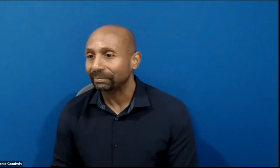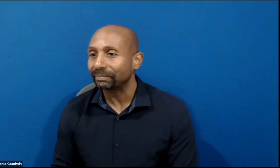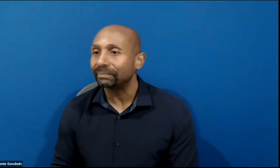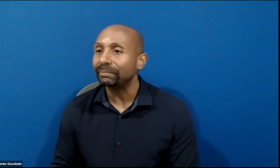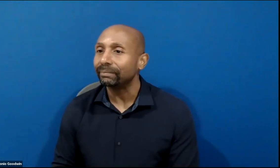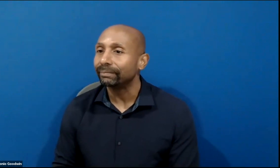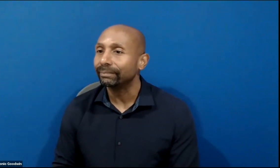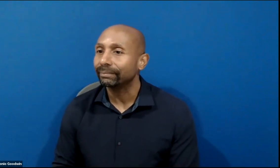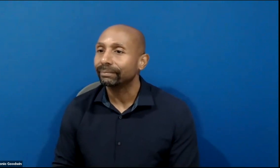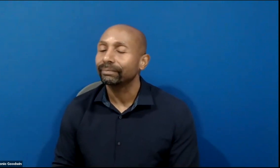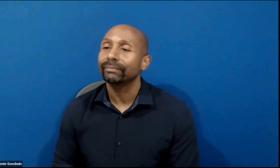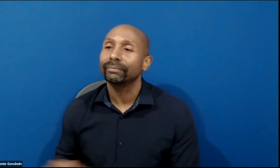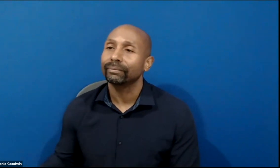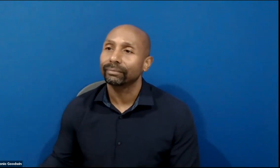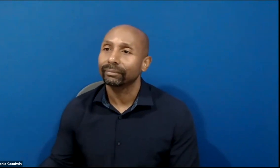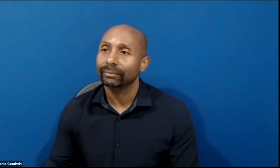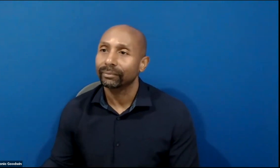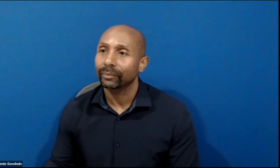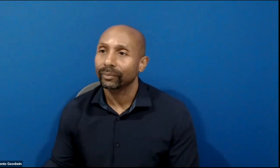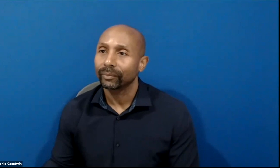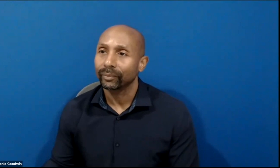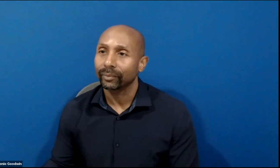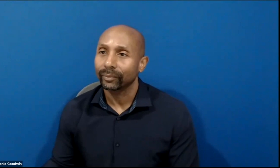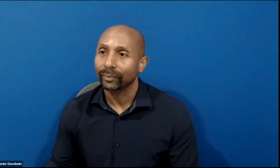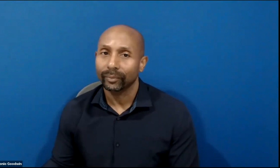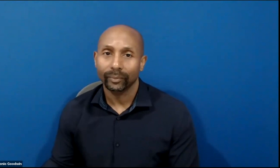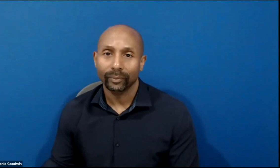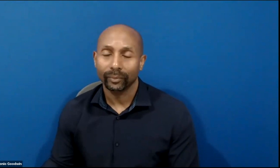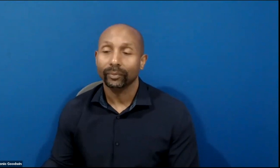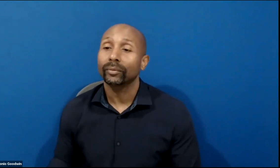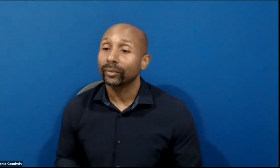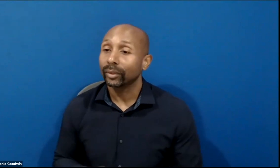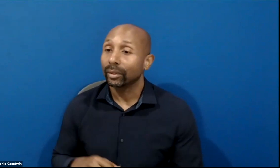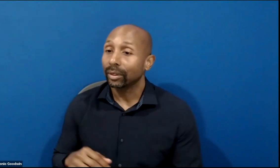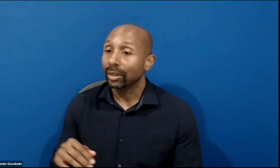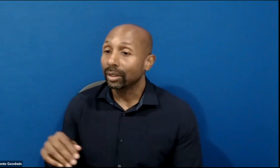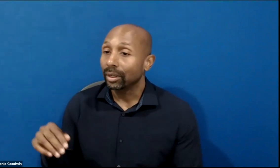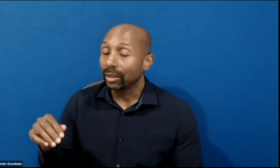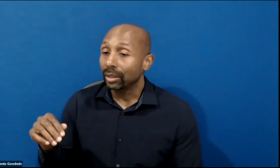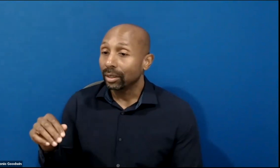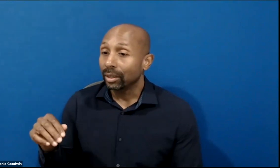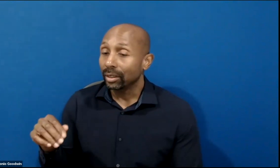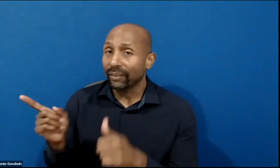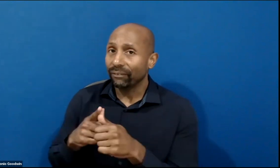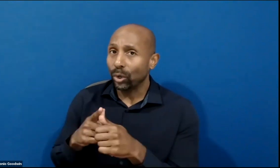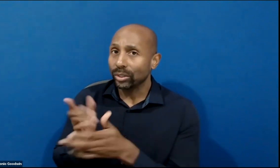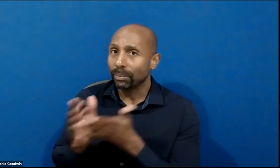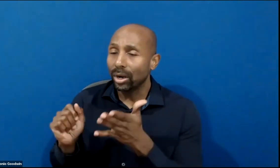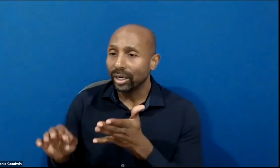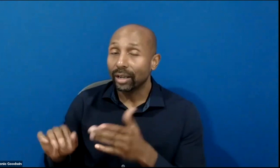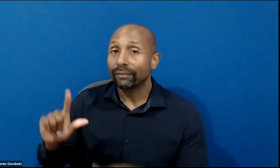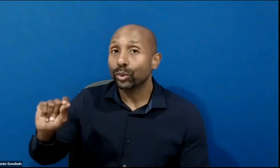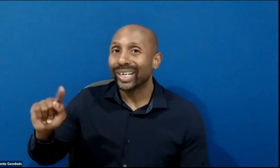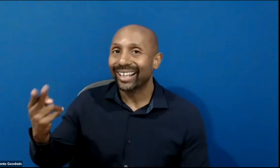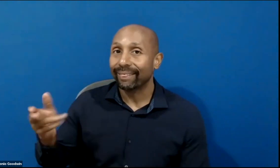receive formally cycling, because until then, in the first part of the century, of the 20th